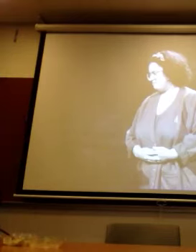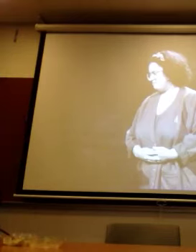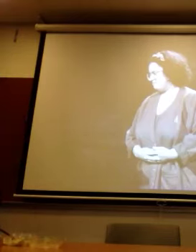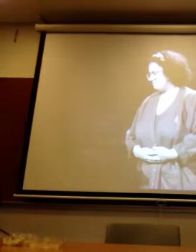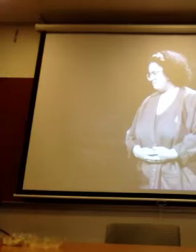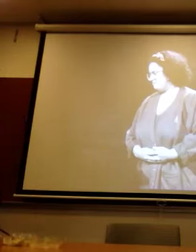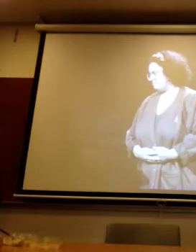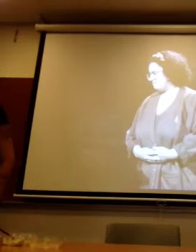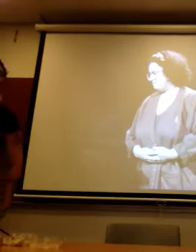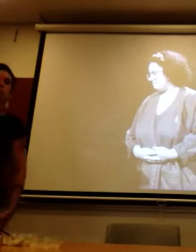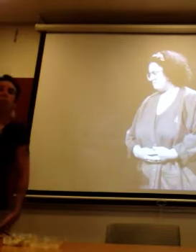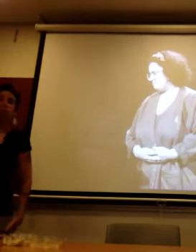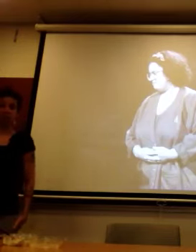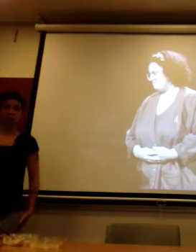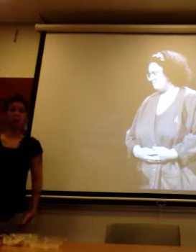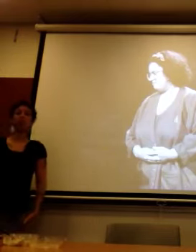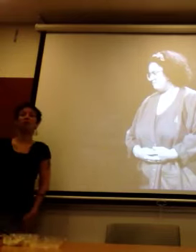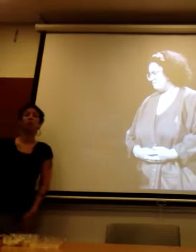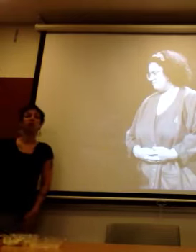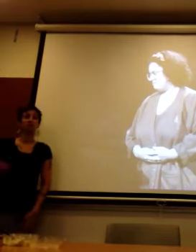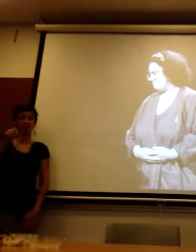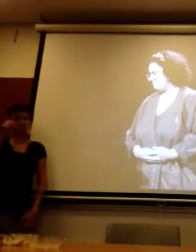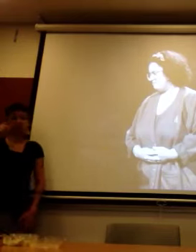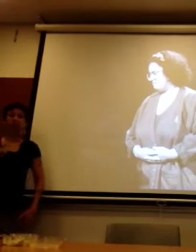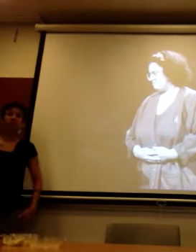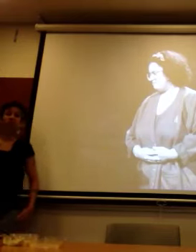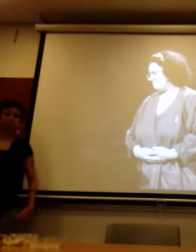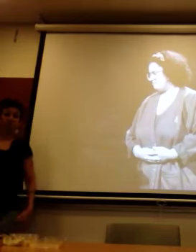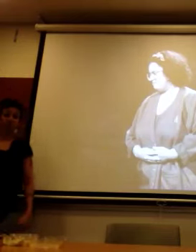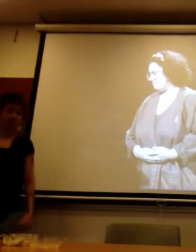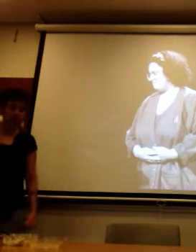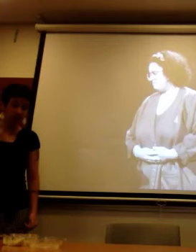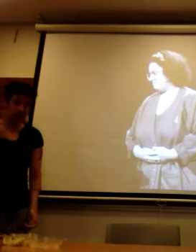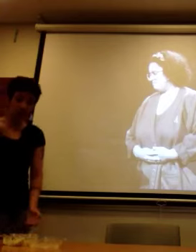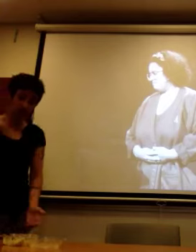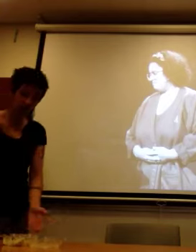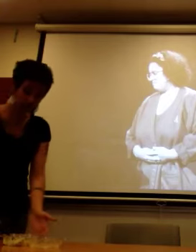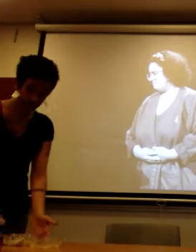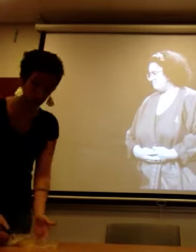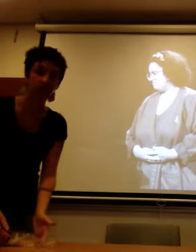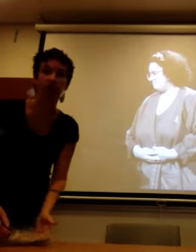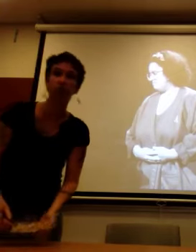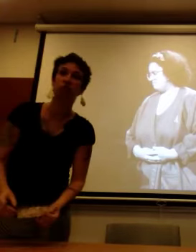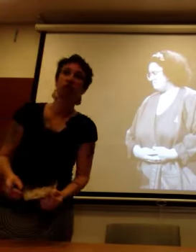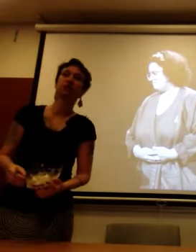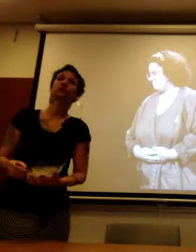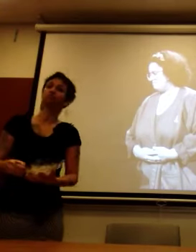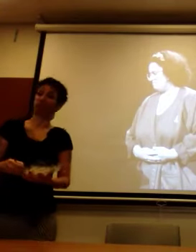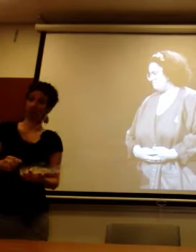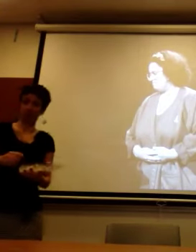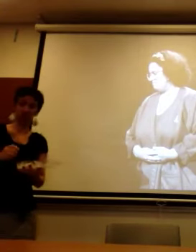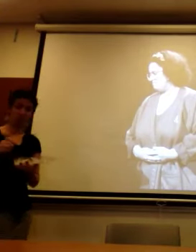there. Okay, can I try again? But Keep I trying. like how it's contracted. That was a good word choice.